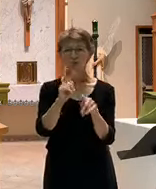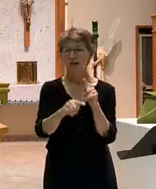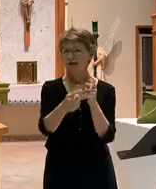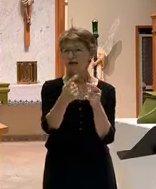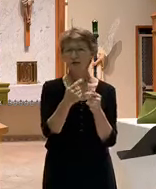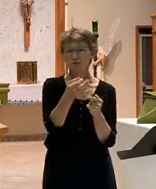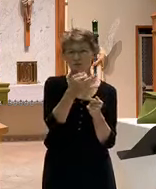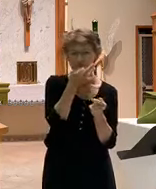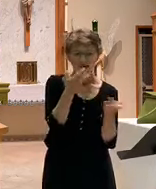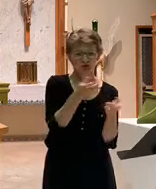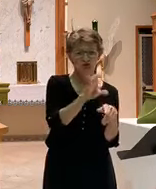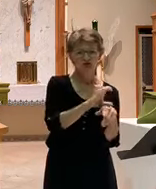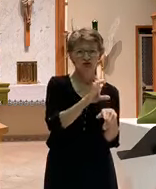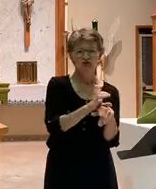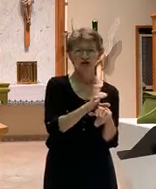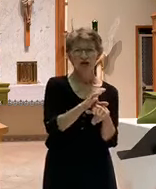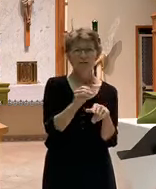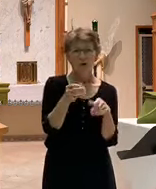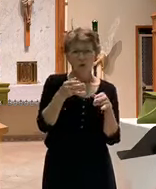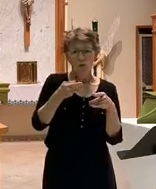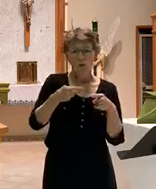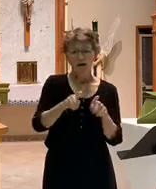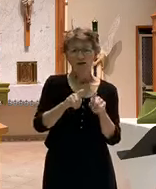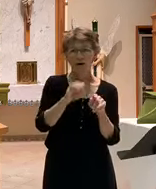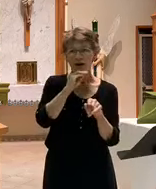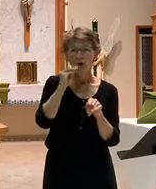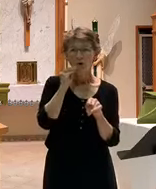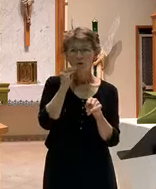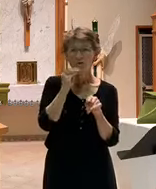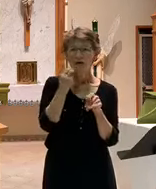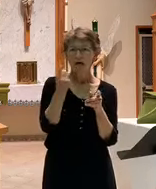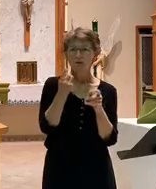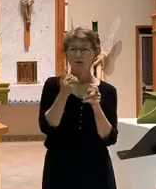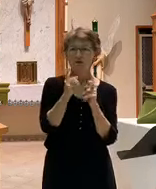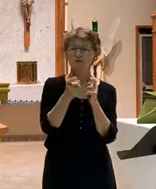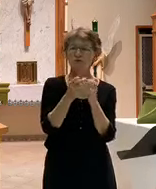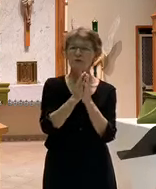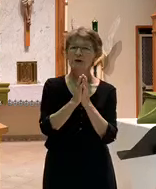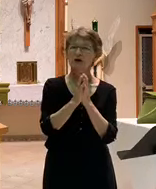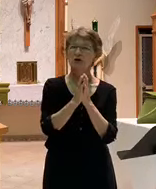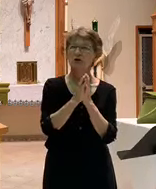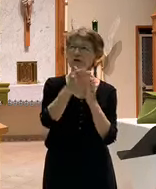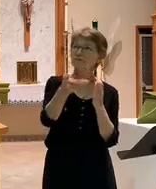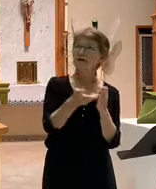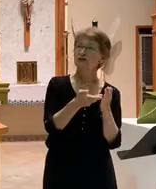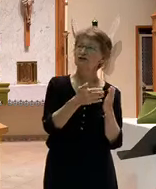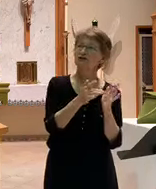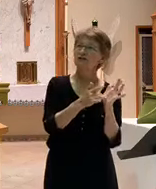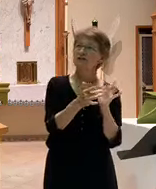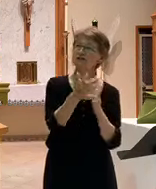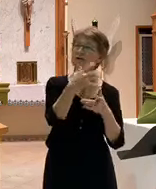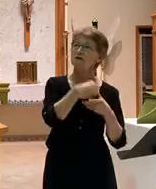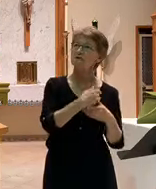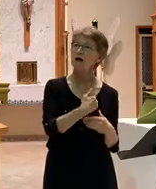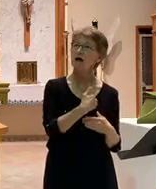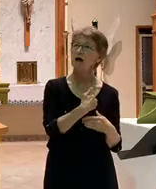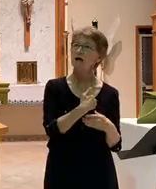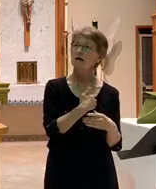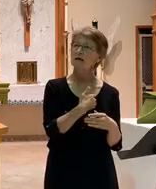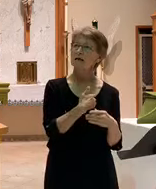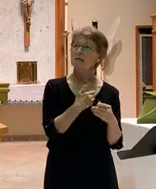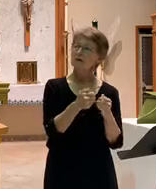communion on this while you're at home, to make that prayer, Jesus, come into my heart. Be with me. I want to get to